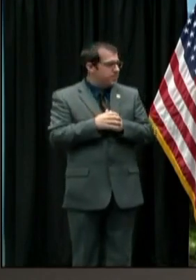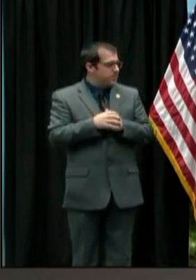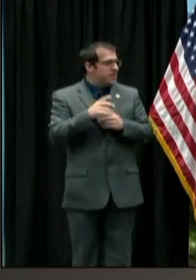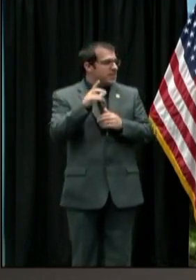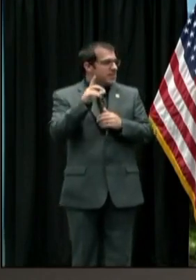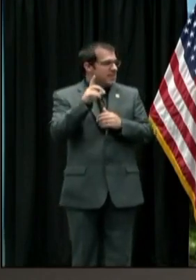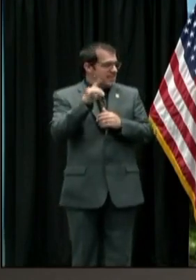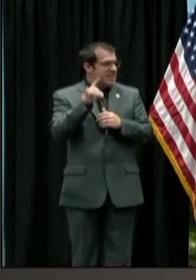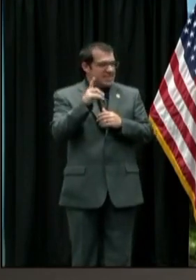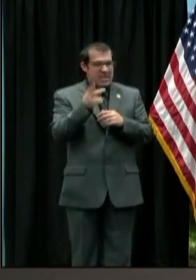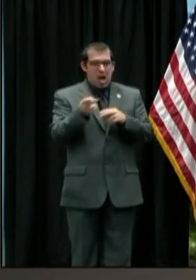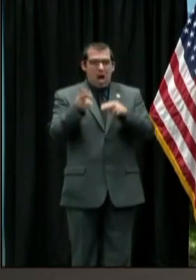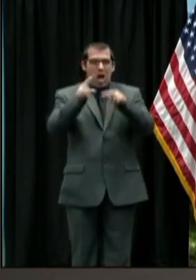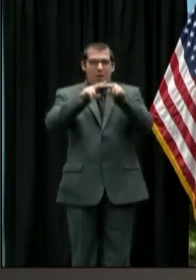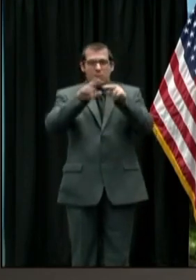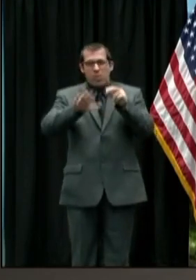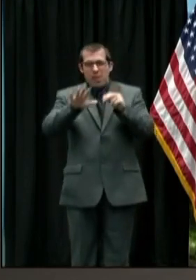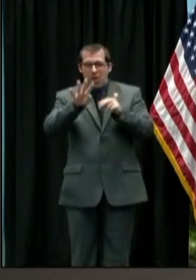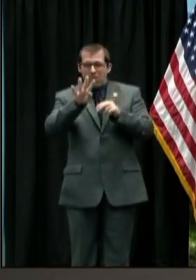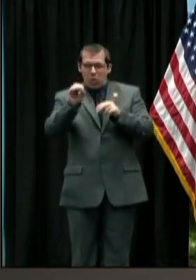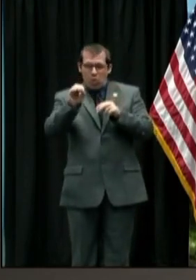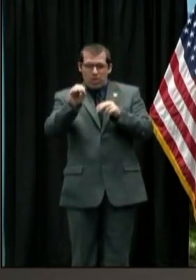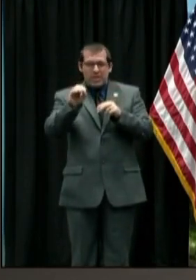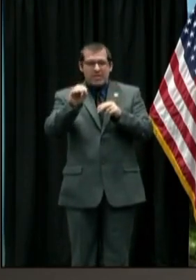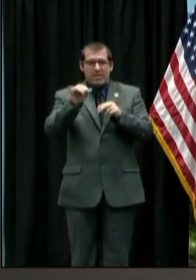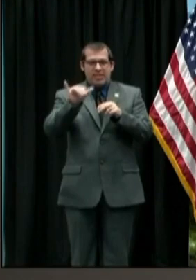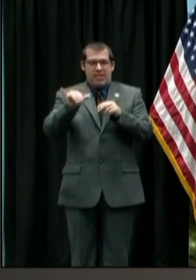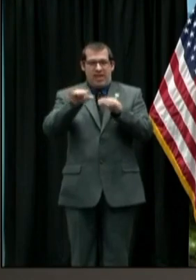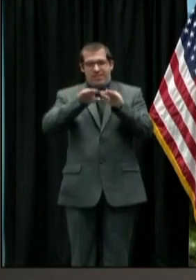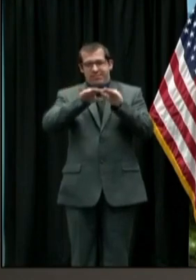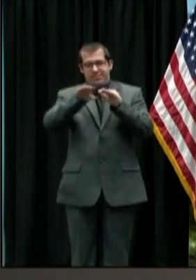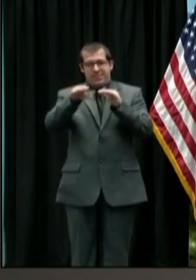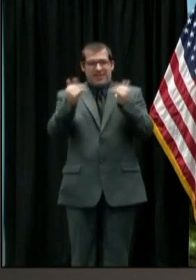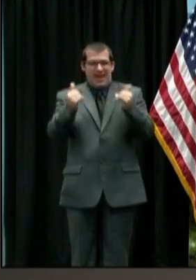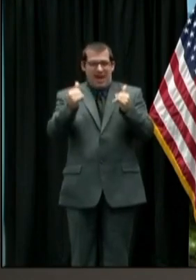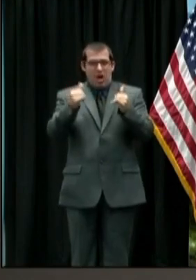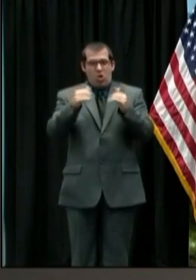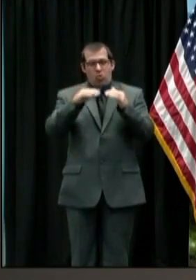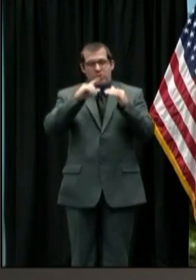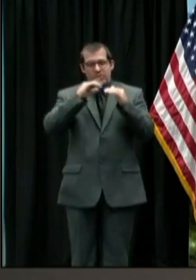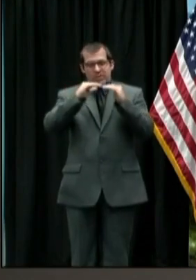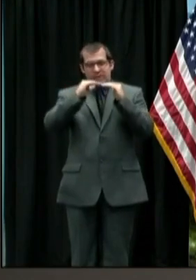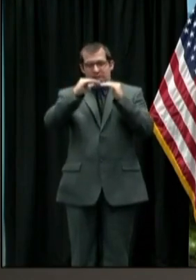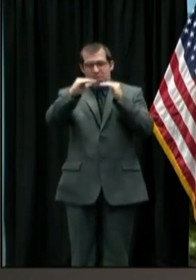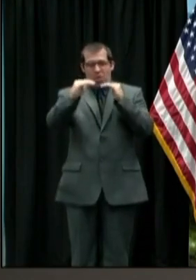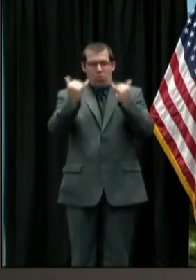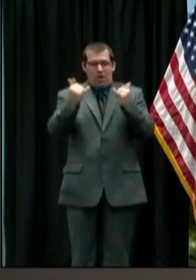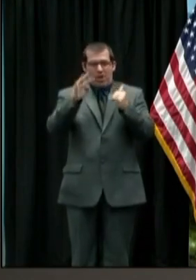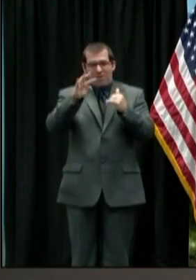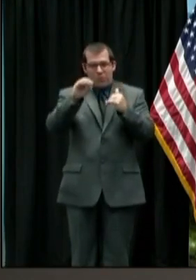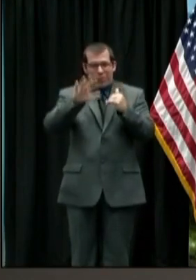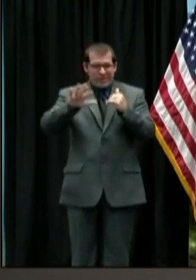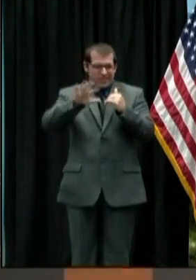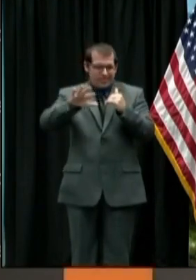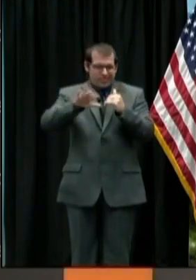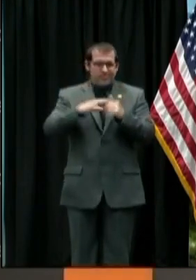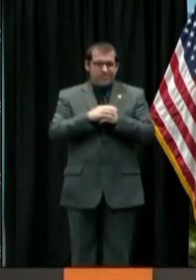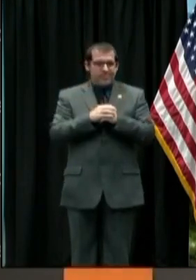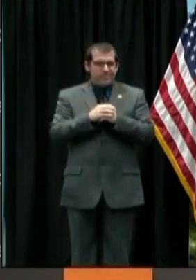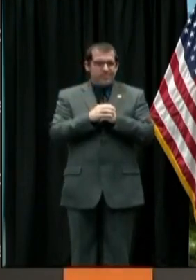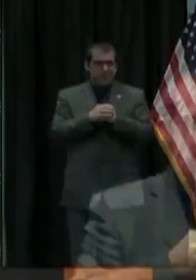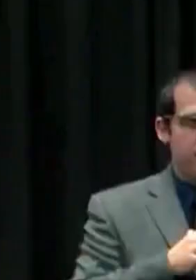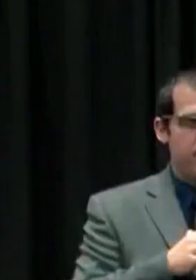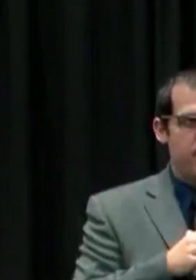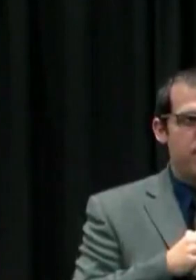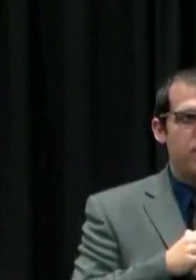go up here to about 40, and that's where it is now. So it's stabilizing right at that level. And